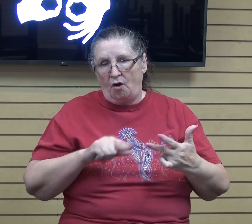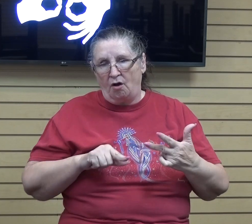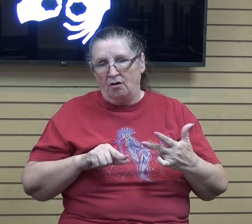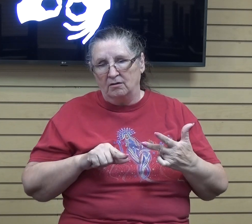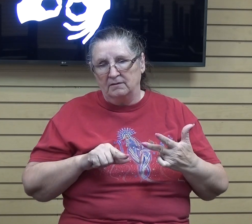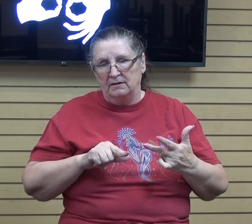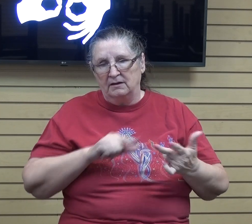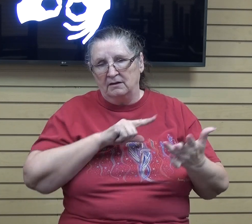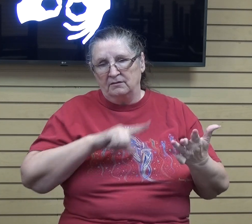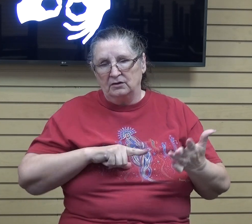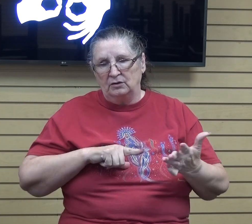Lord delivered me.